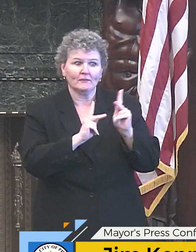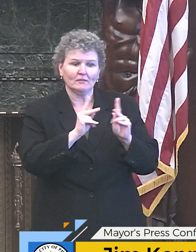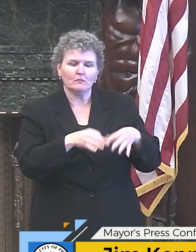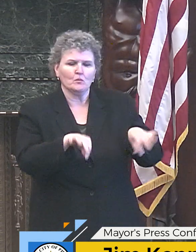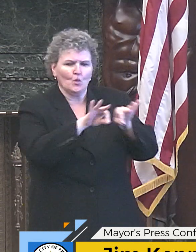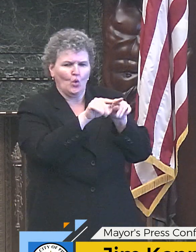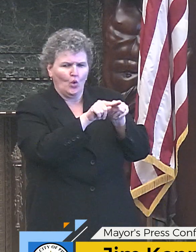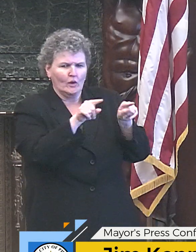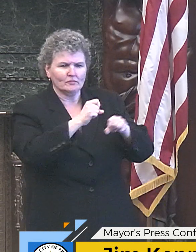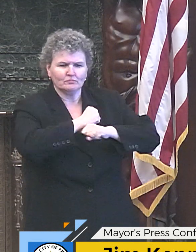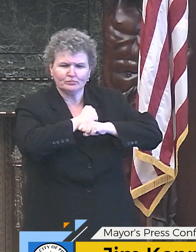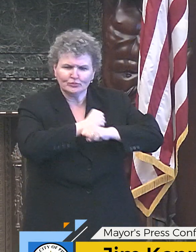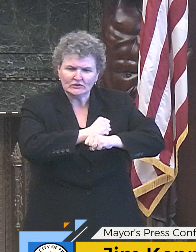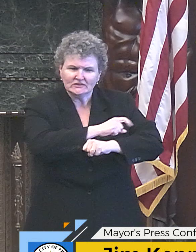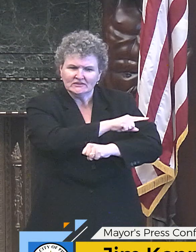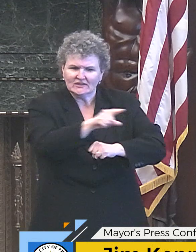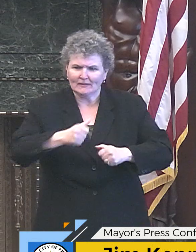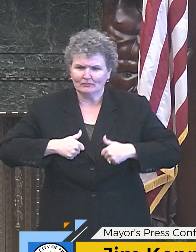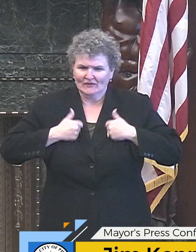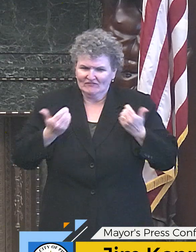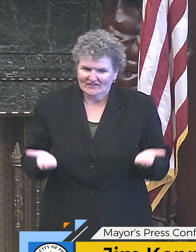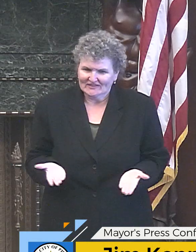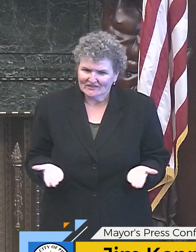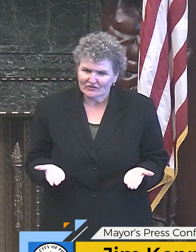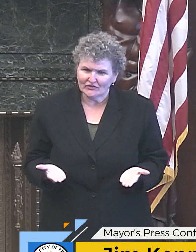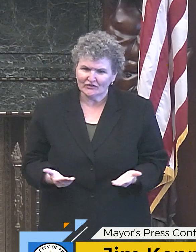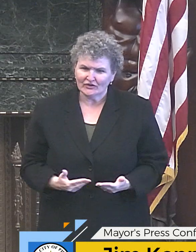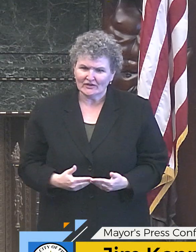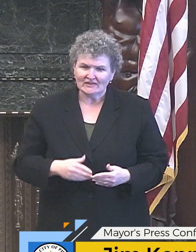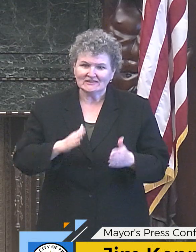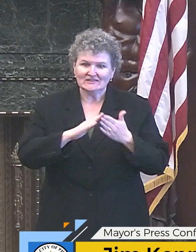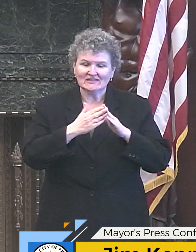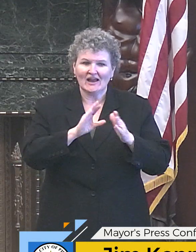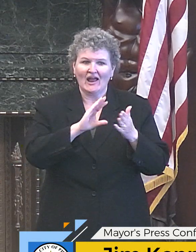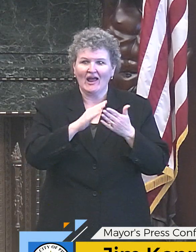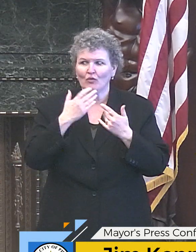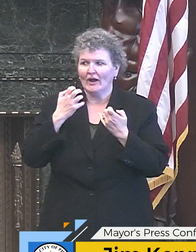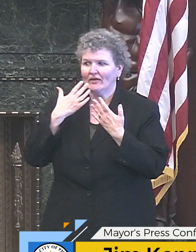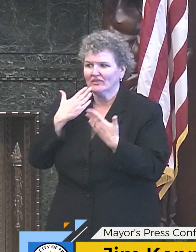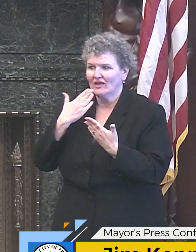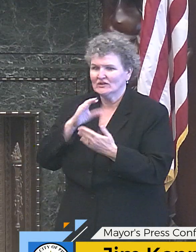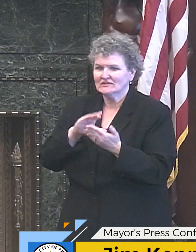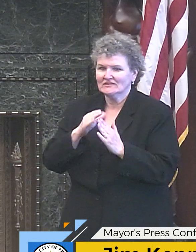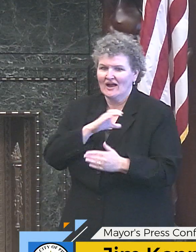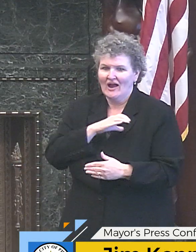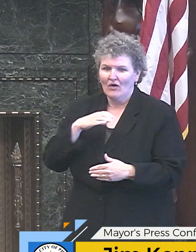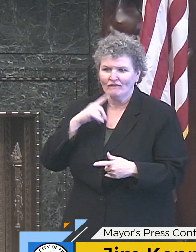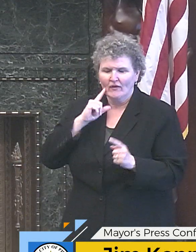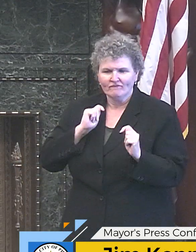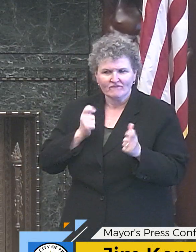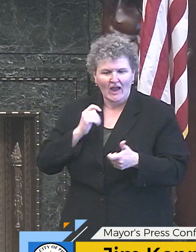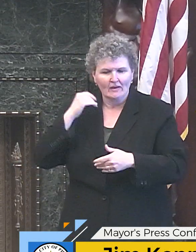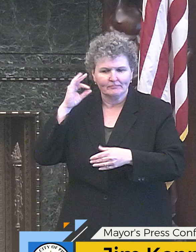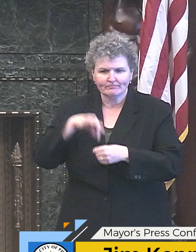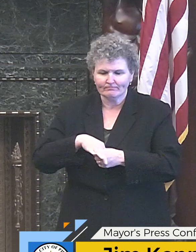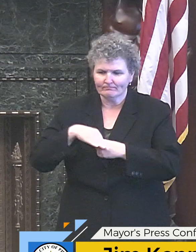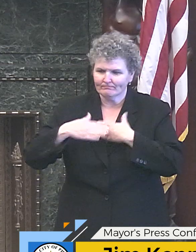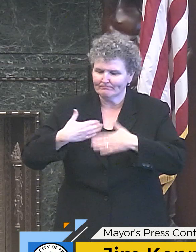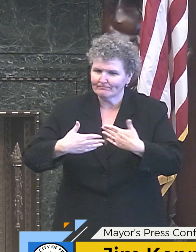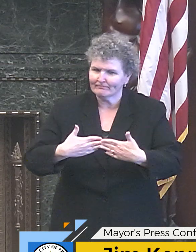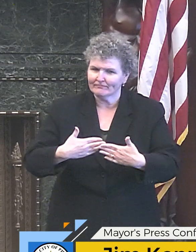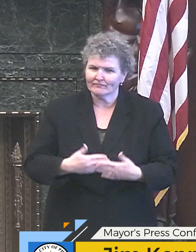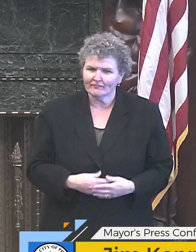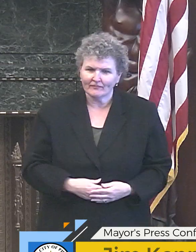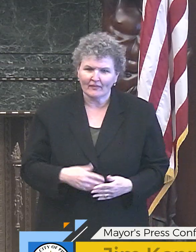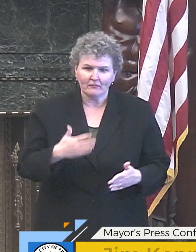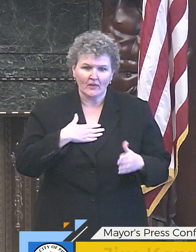we appreciate Council's speedy consideration and its unanimous approval. Our administration will continue to collaborate with Council to